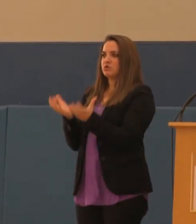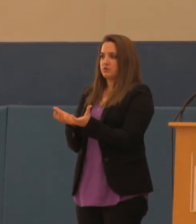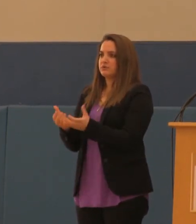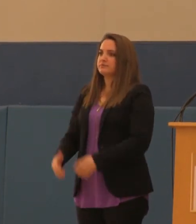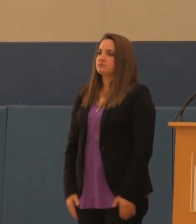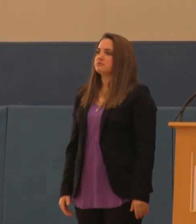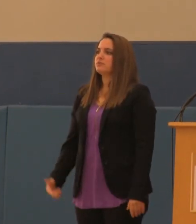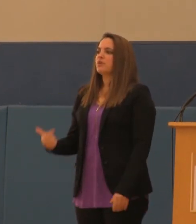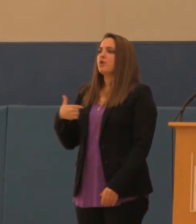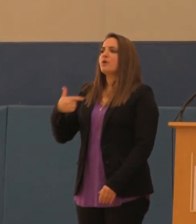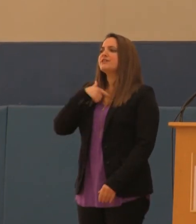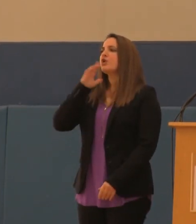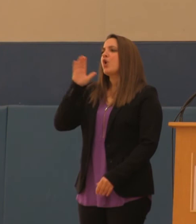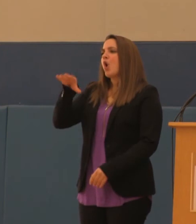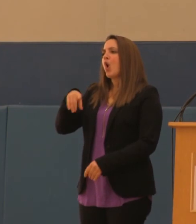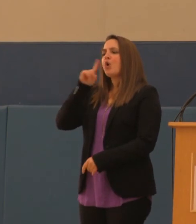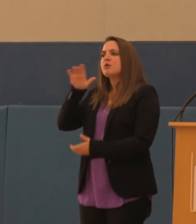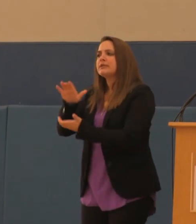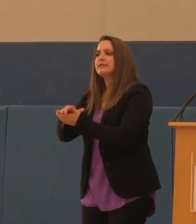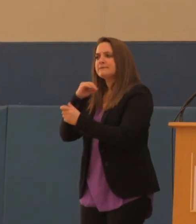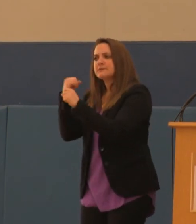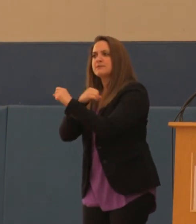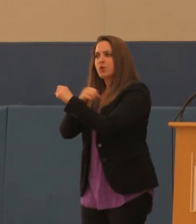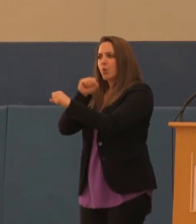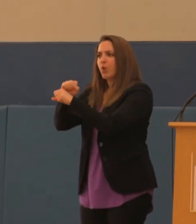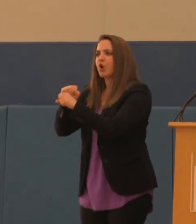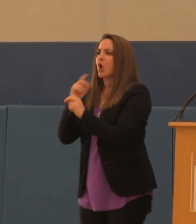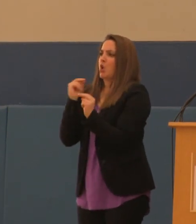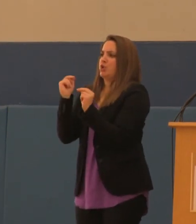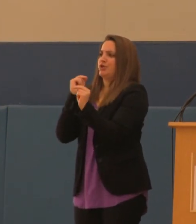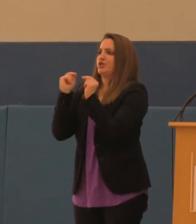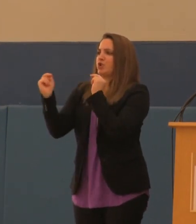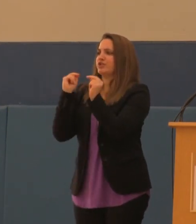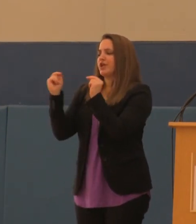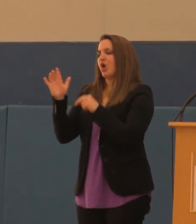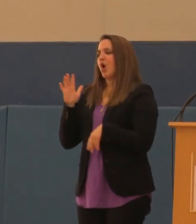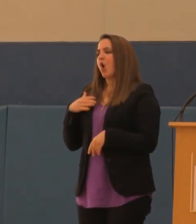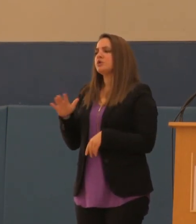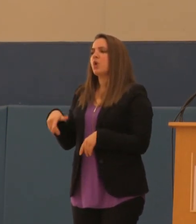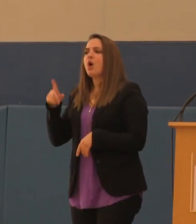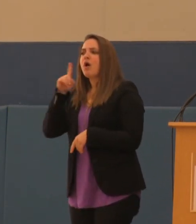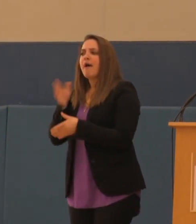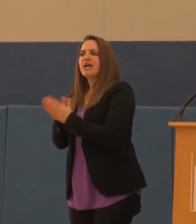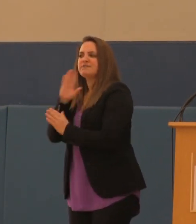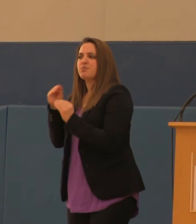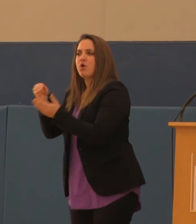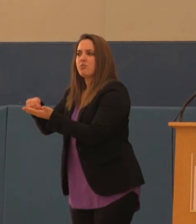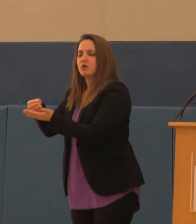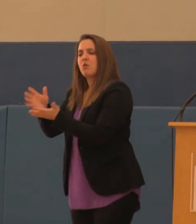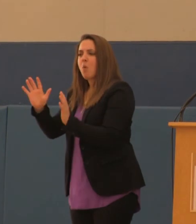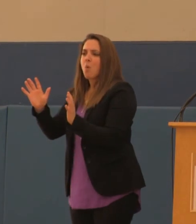to lean in, we are told to negotiate, don't leave money on the table. While I agree those are